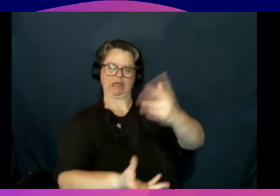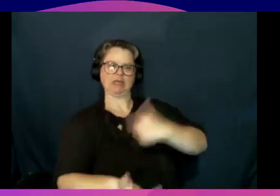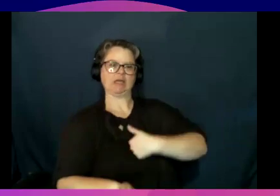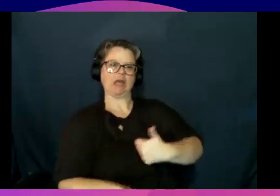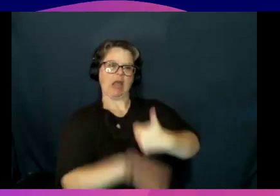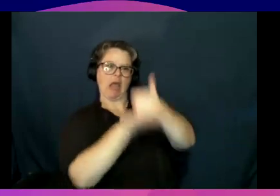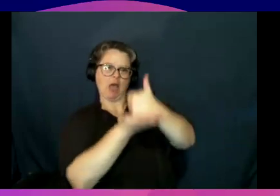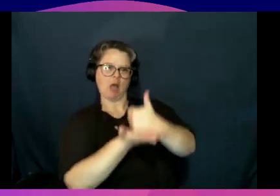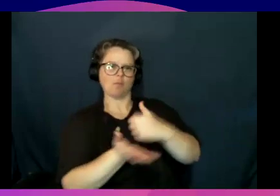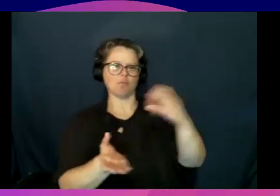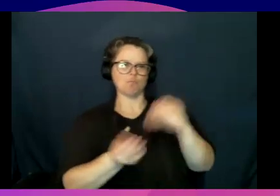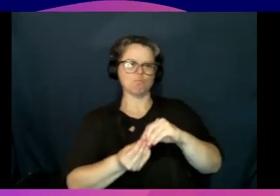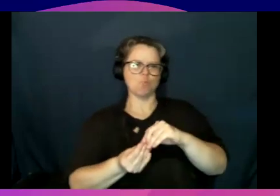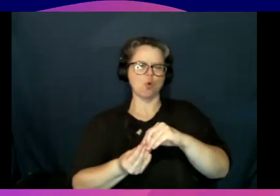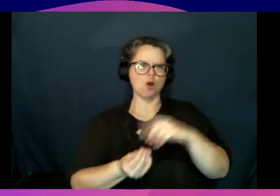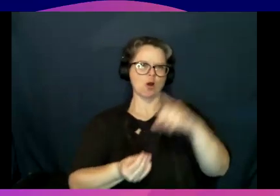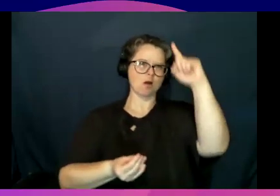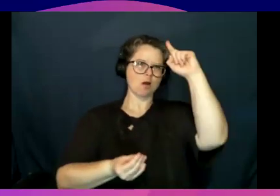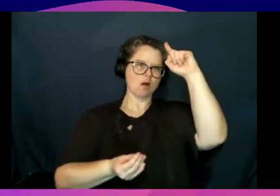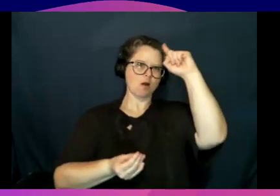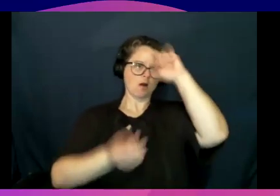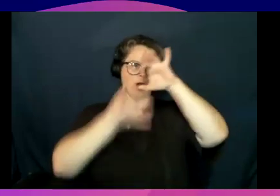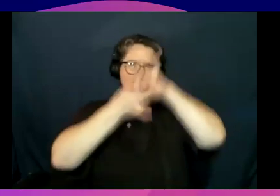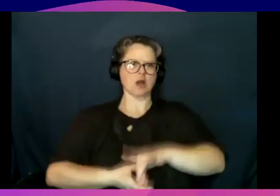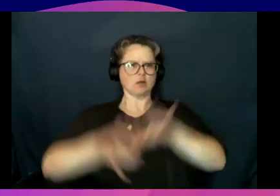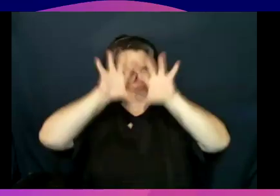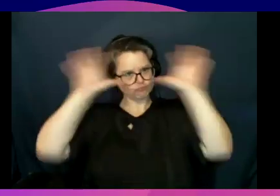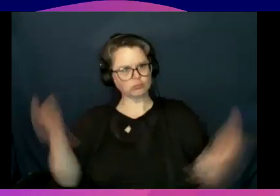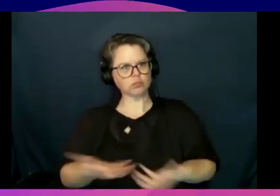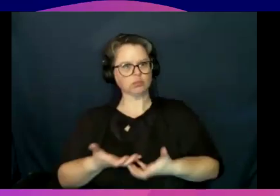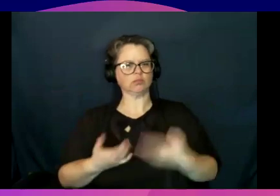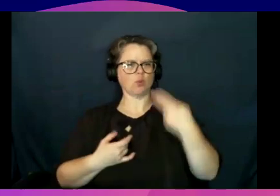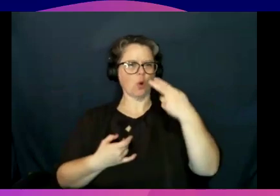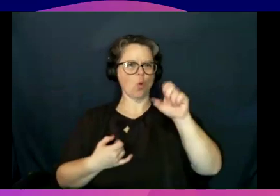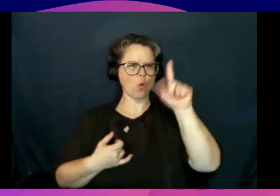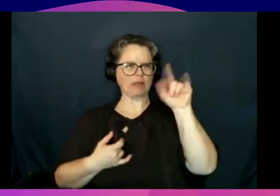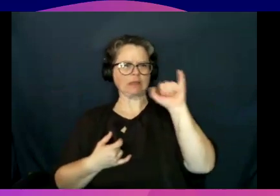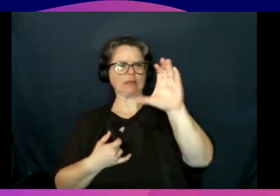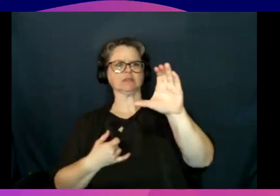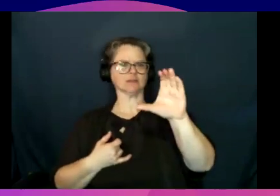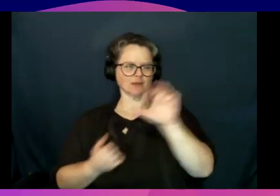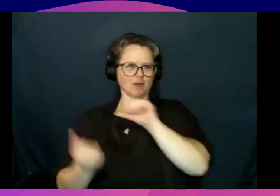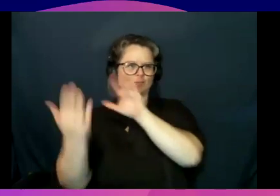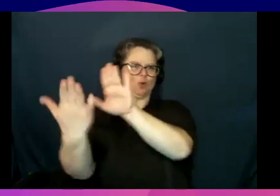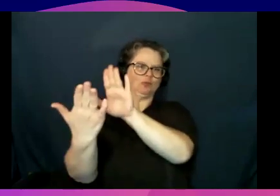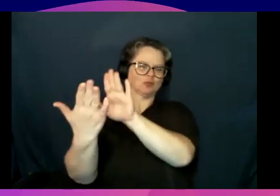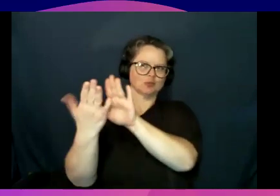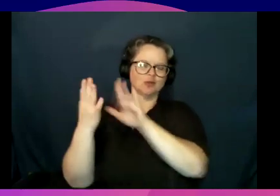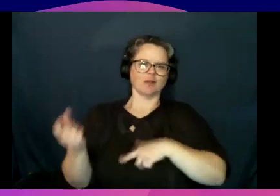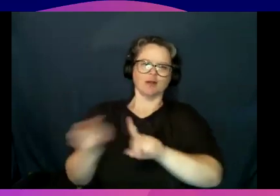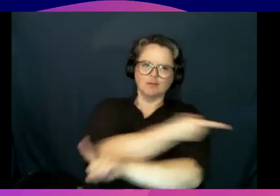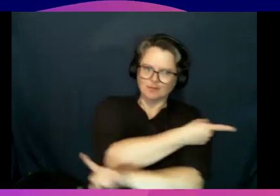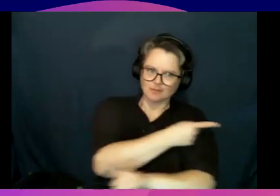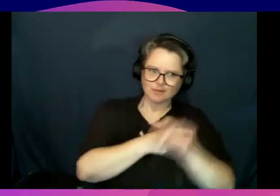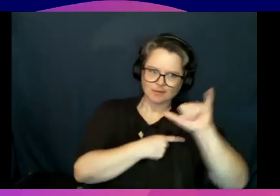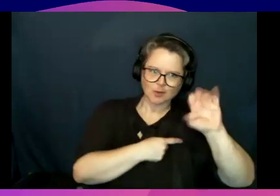yoga class and seminar on more on time management and better working conditions, work-life balance. I see a few